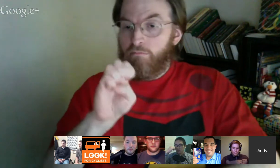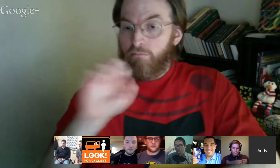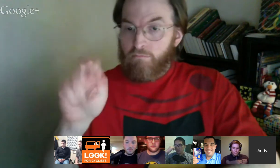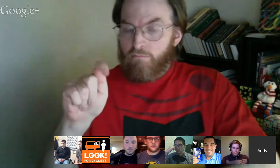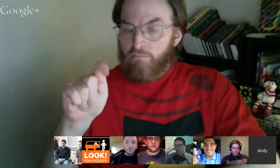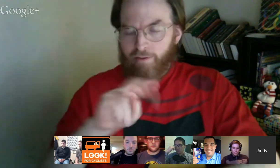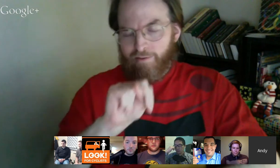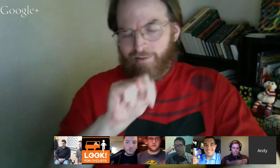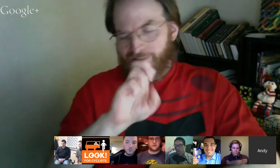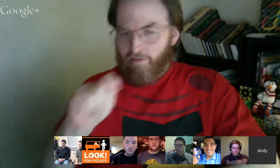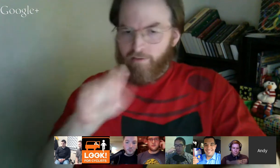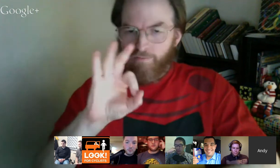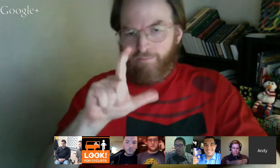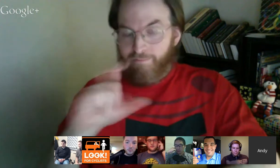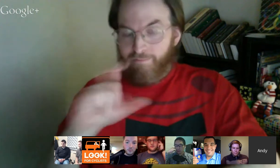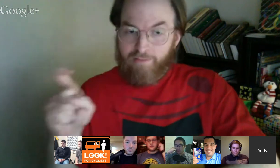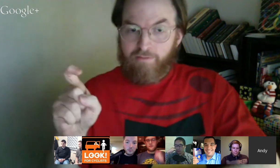topic.